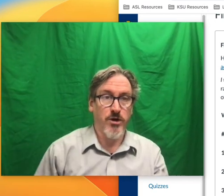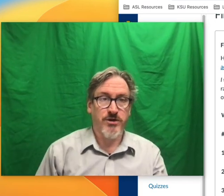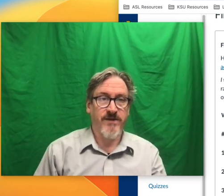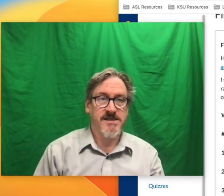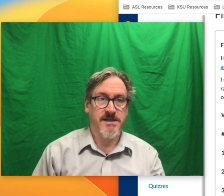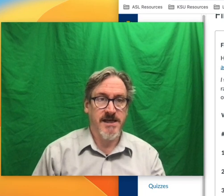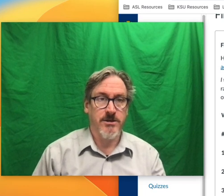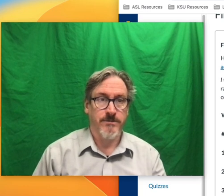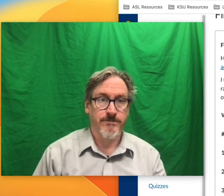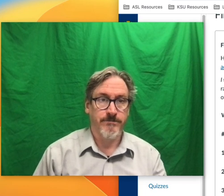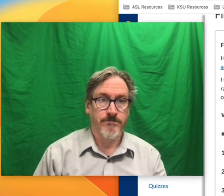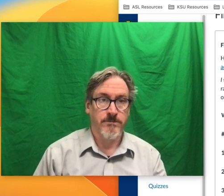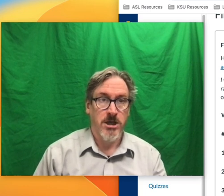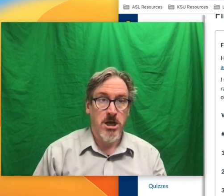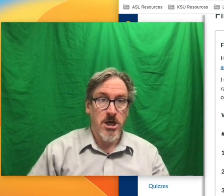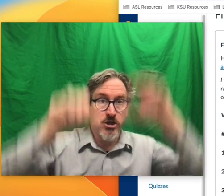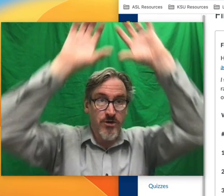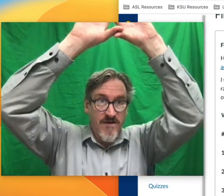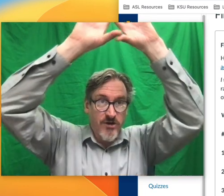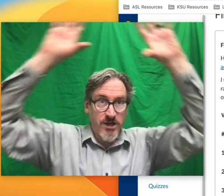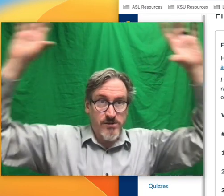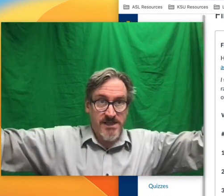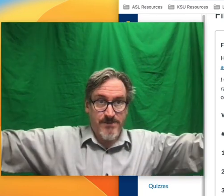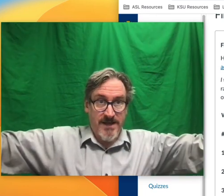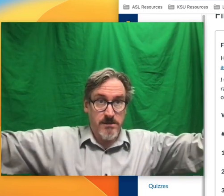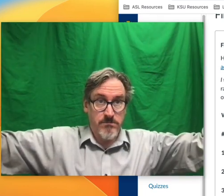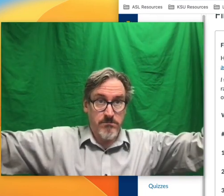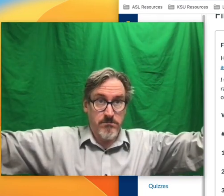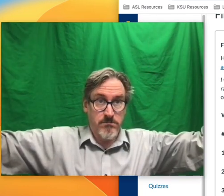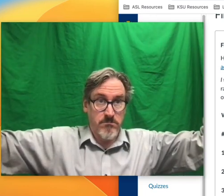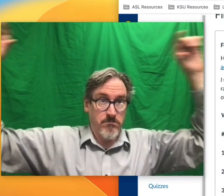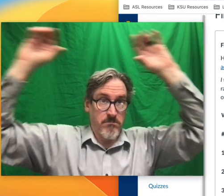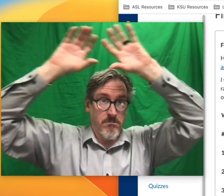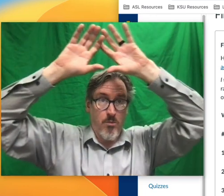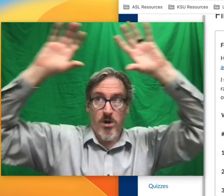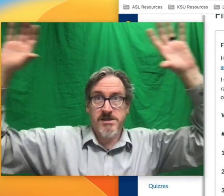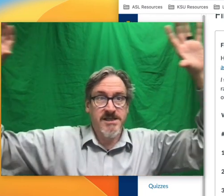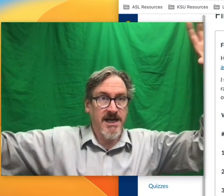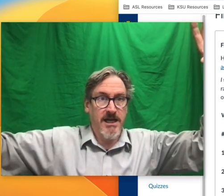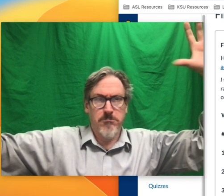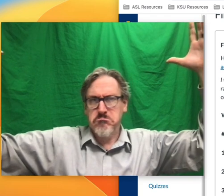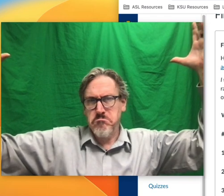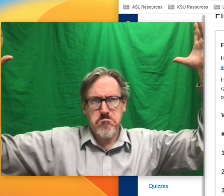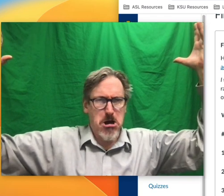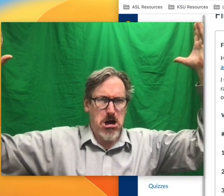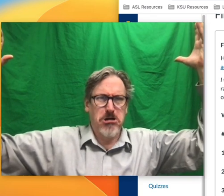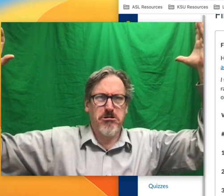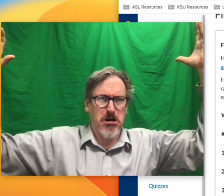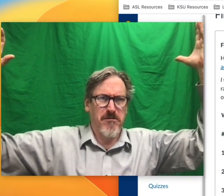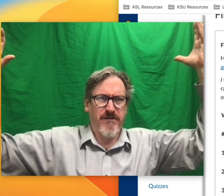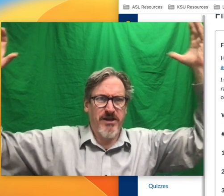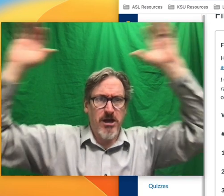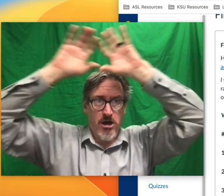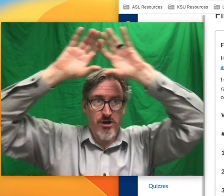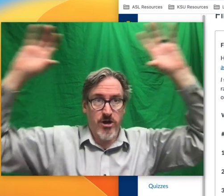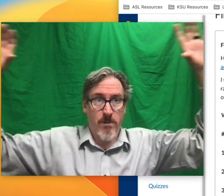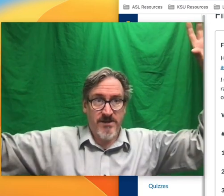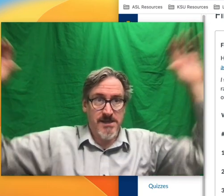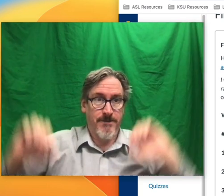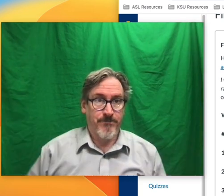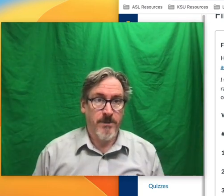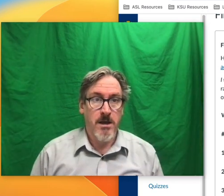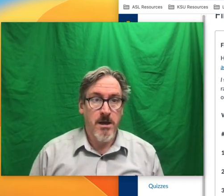Don't put your face in the center. You're never going to use this space. One sign in 100, 150, are you